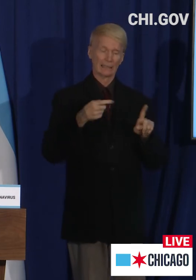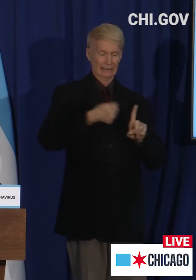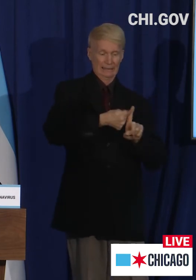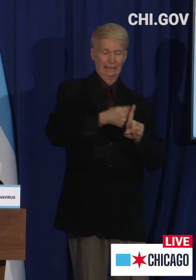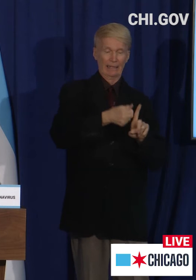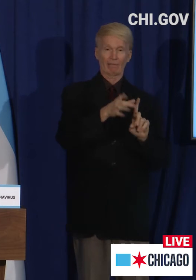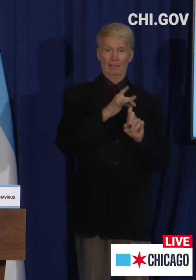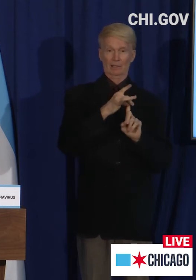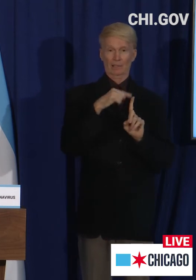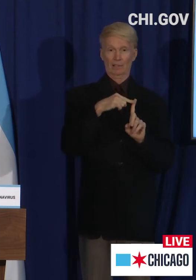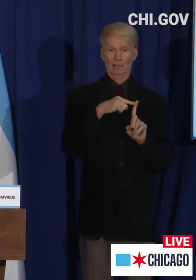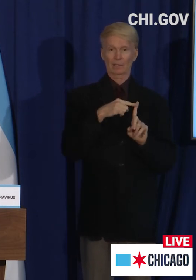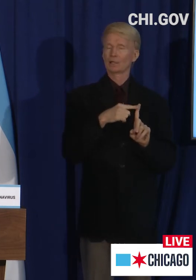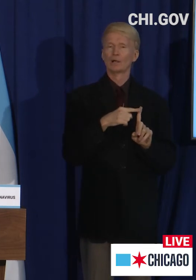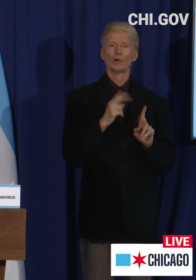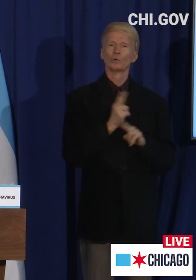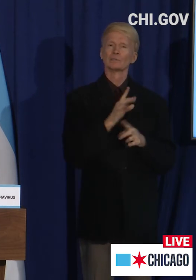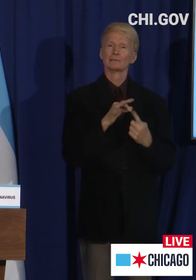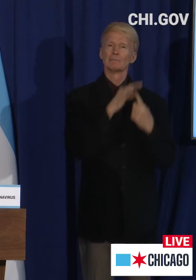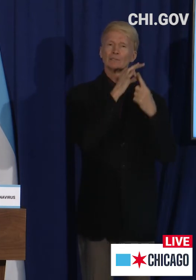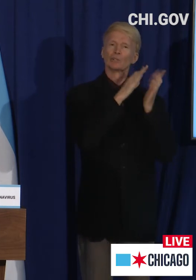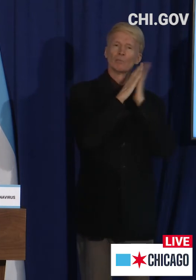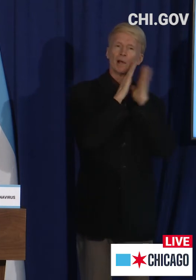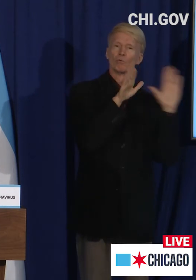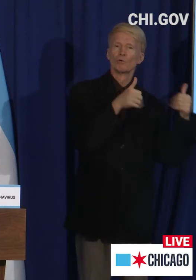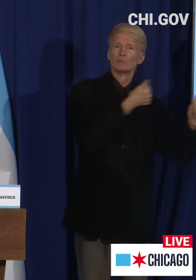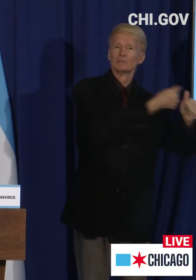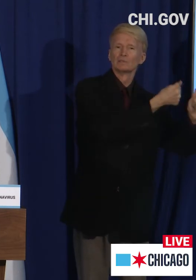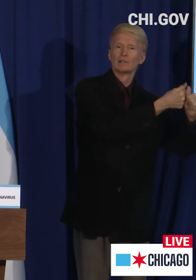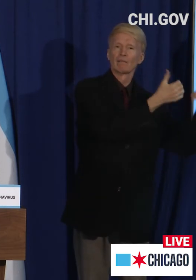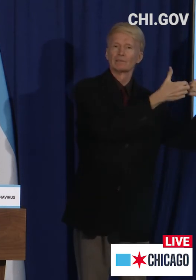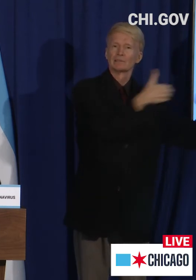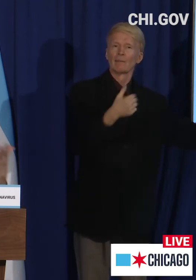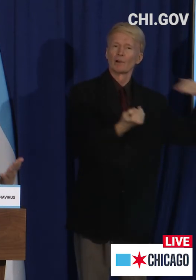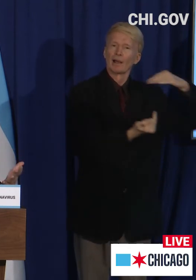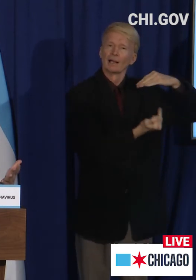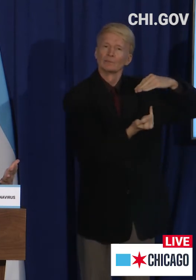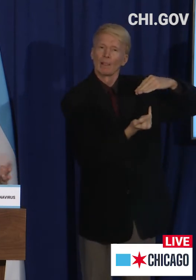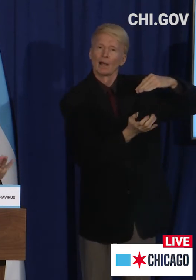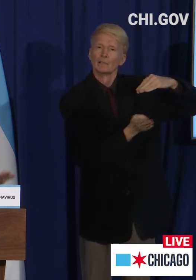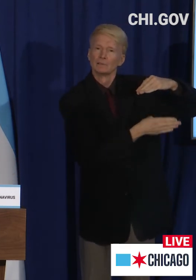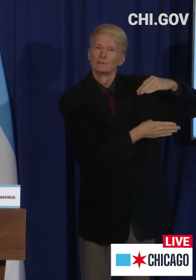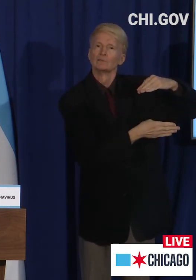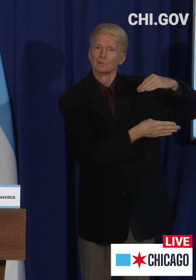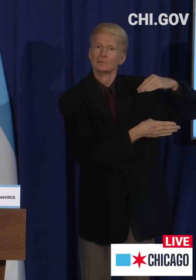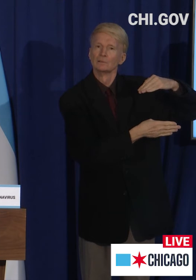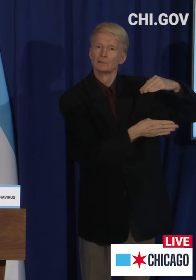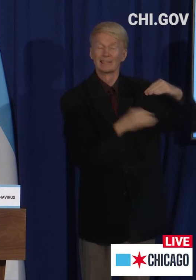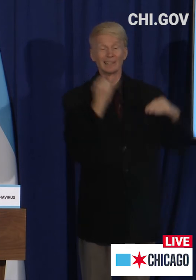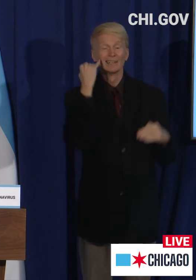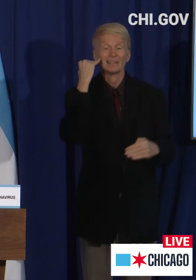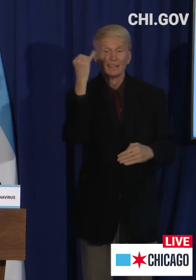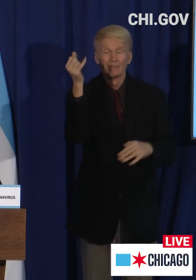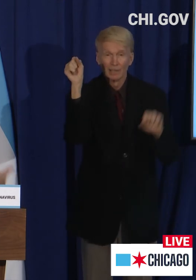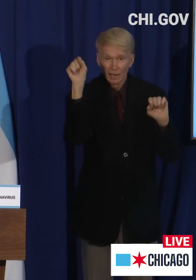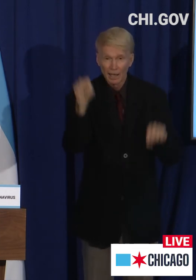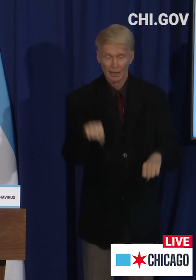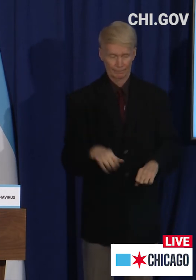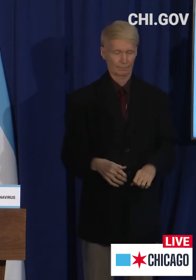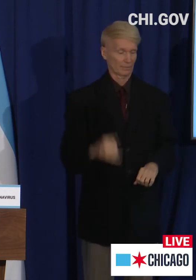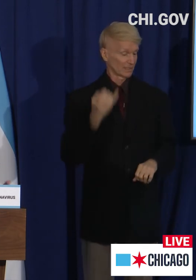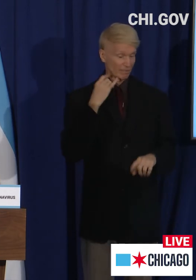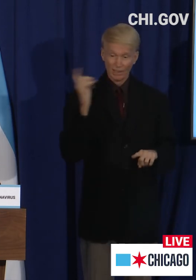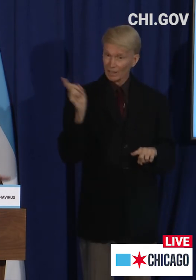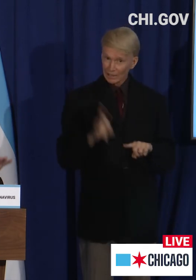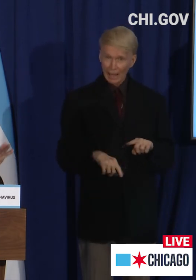sick sleep in a separate room from the other people. If it is possible, and we know it is not always possible, try to